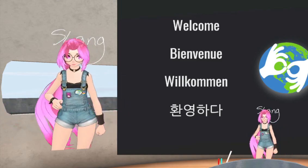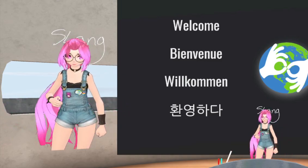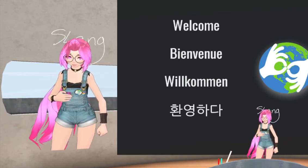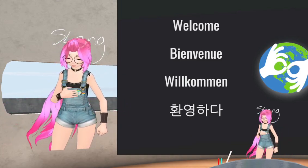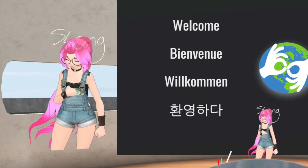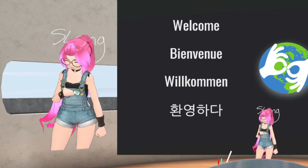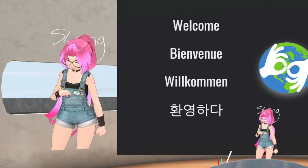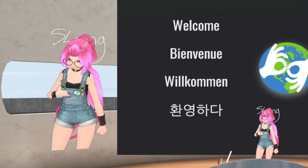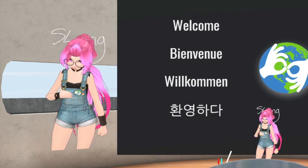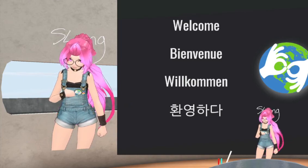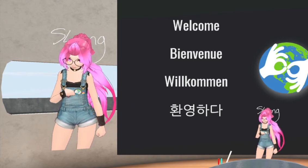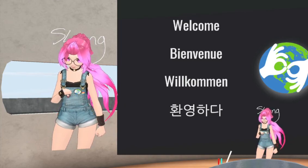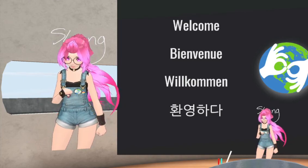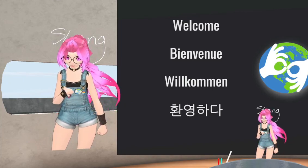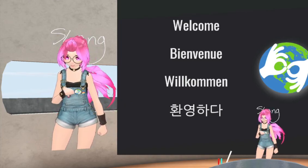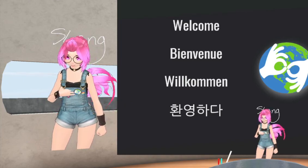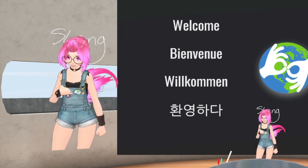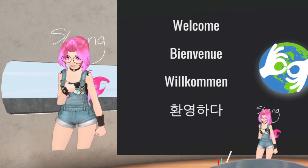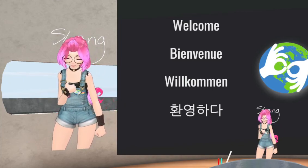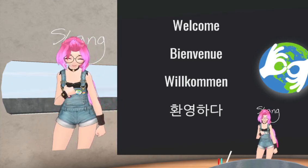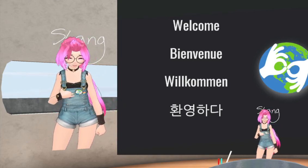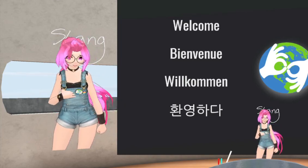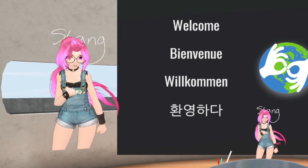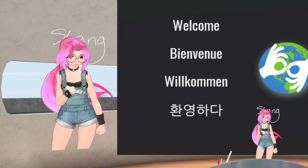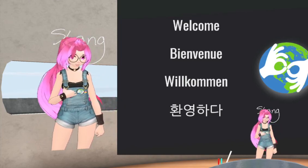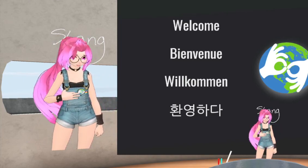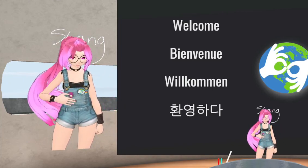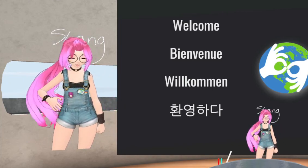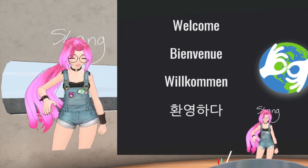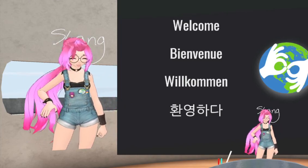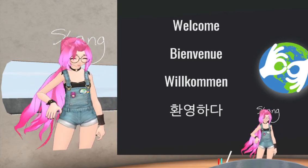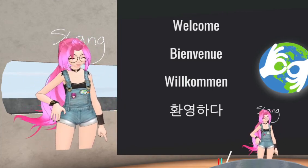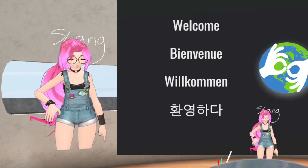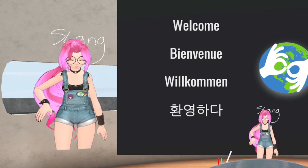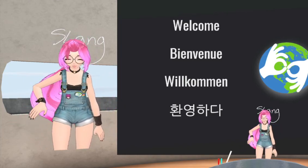Oh, Ray uses that sign a lot? Oh, he does, but...